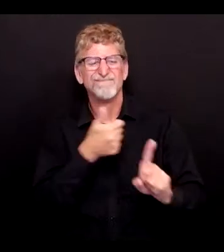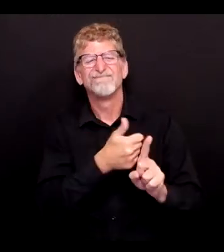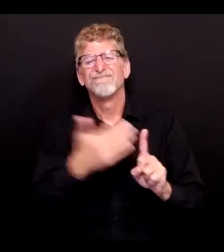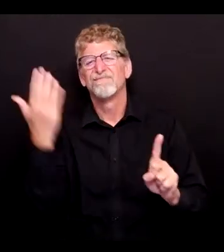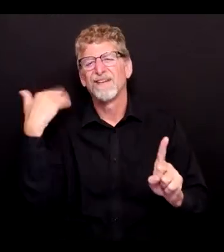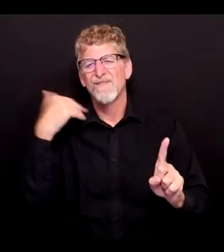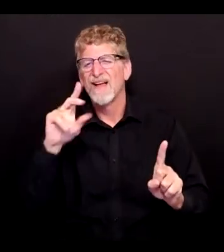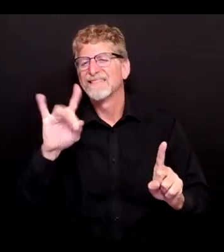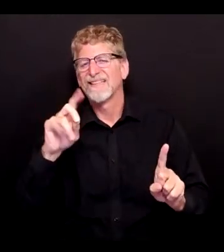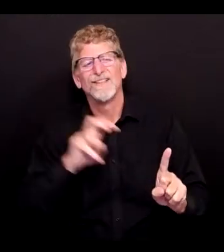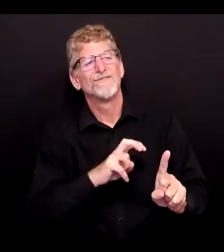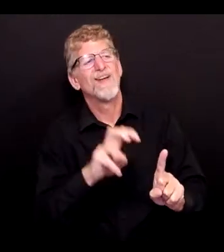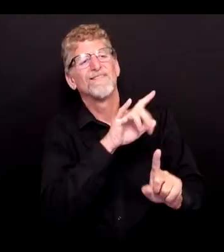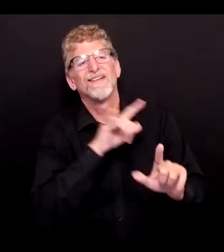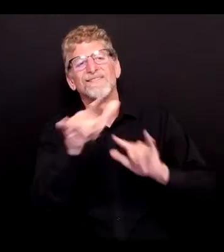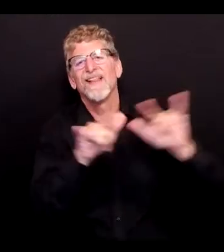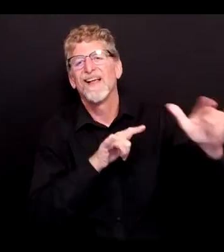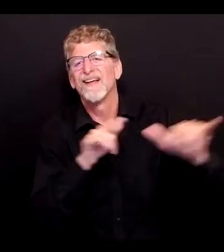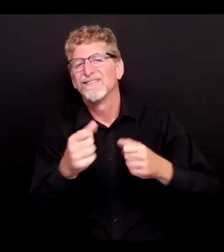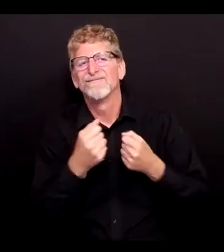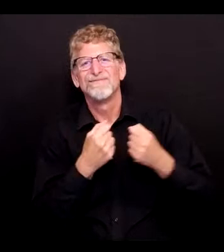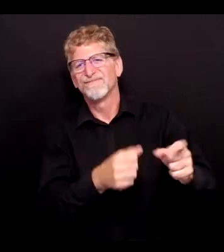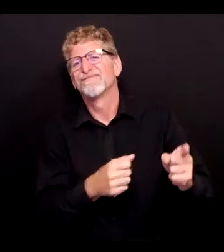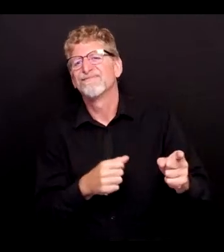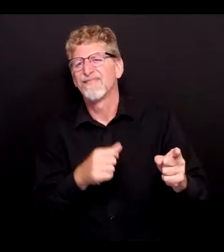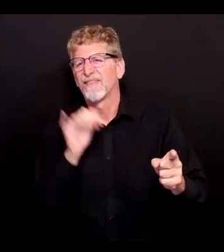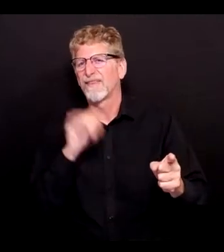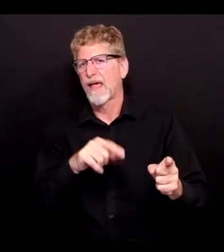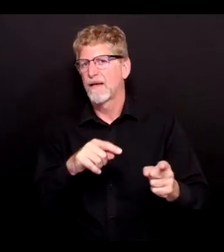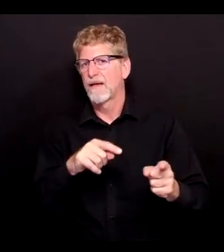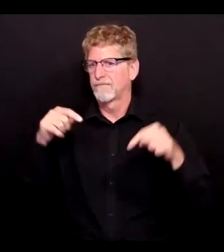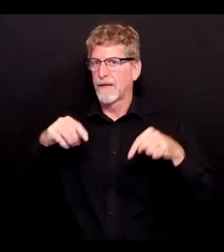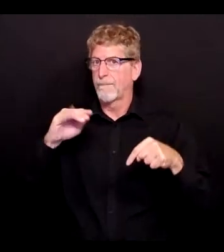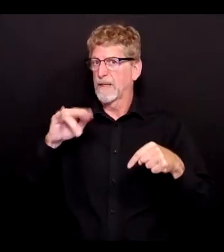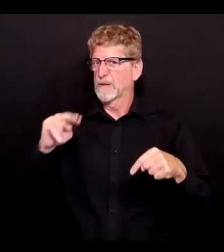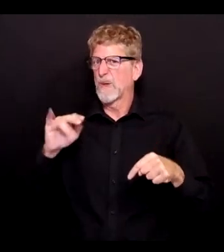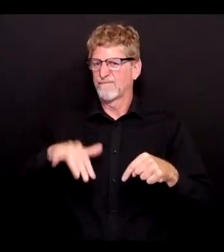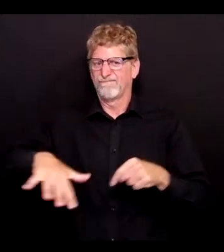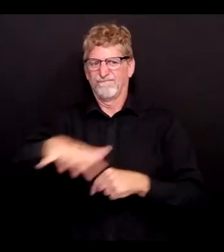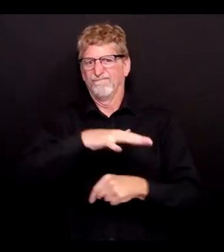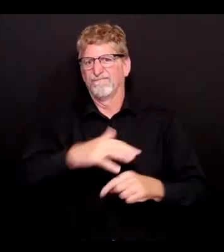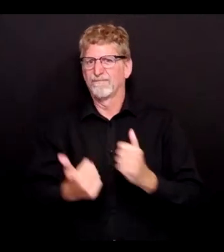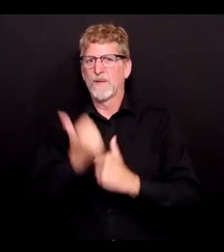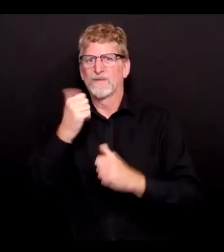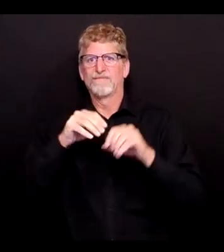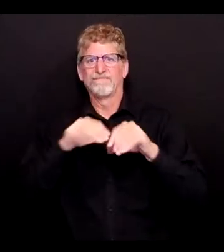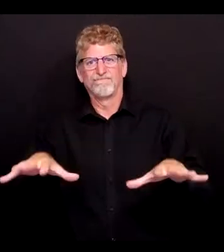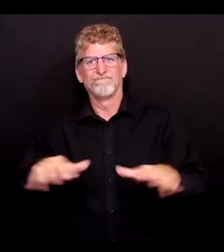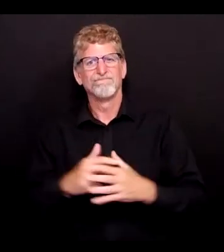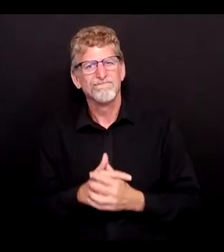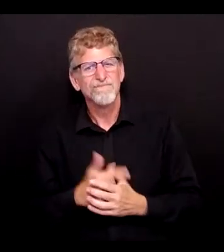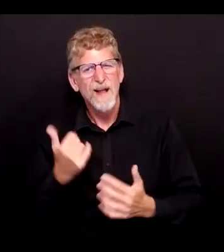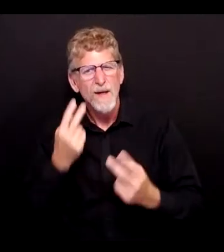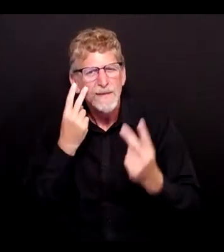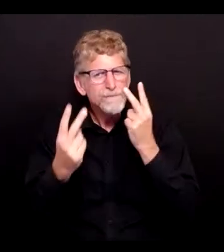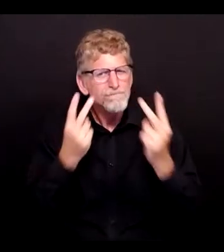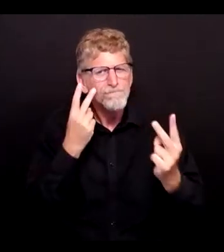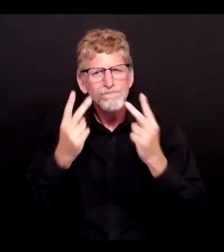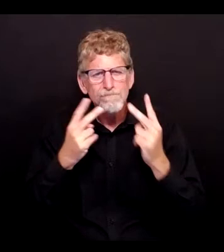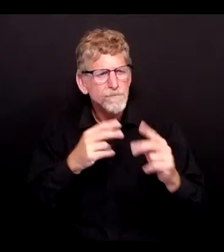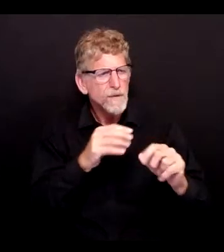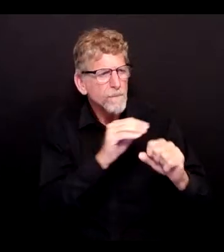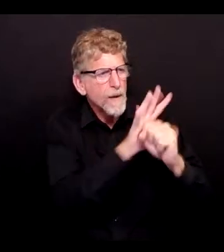in Minnesota. Clusters and outbreaks are also occurring with this variant. We